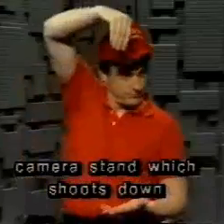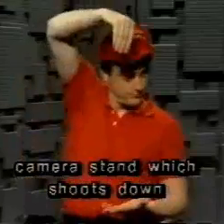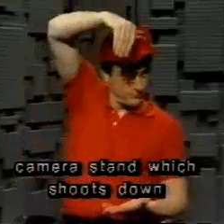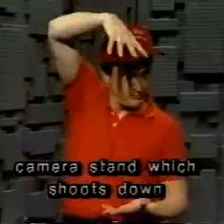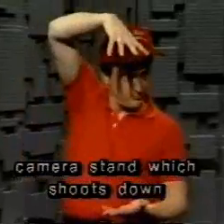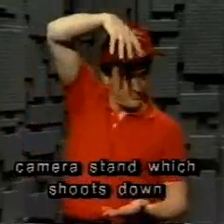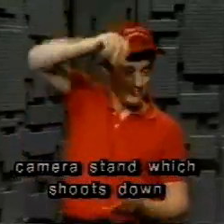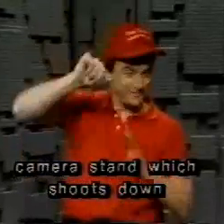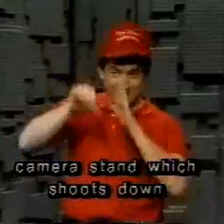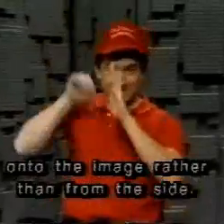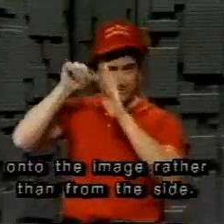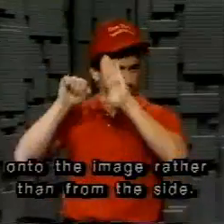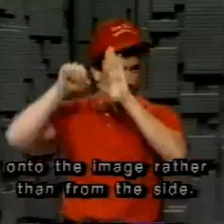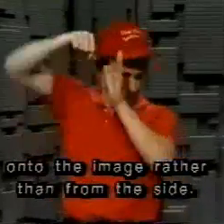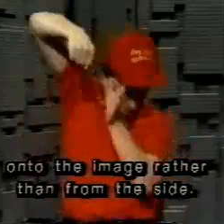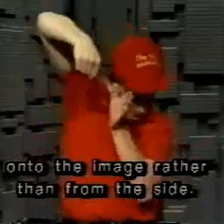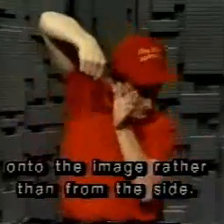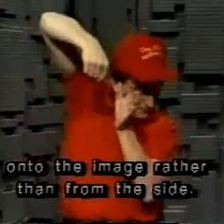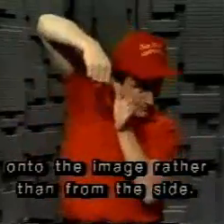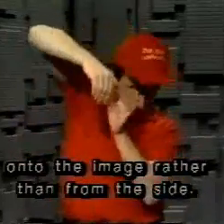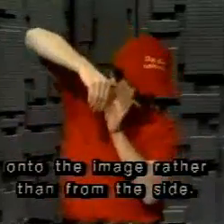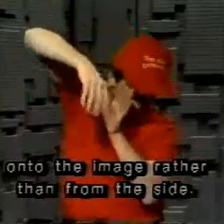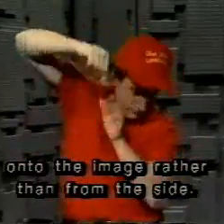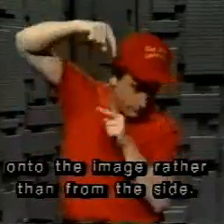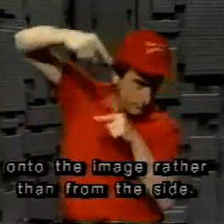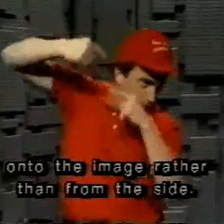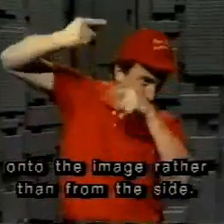shoots down onto the image rather than from the side.